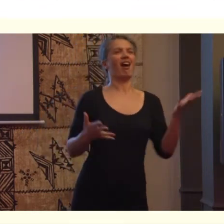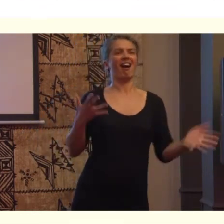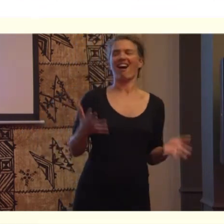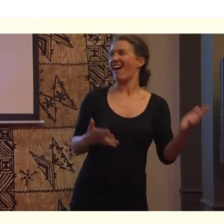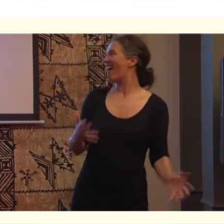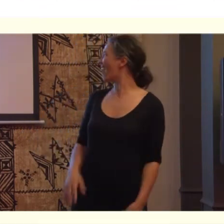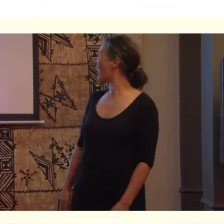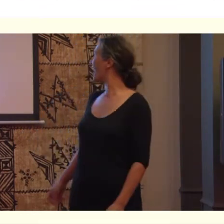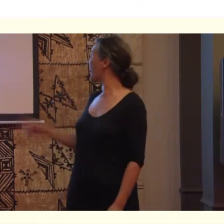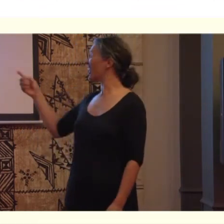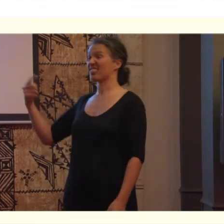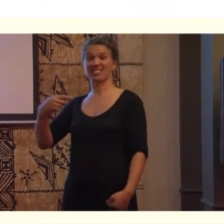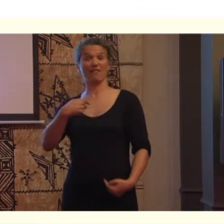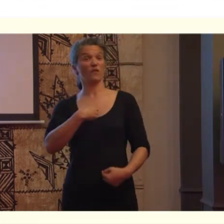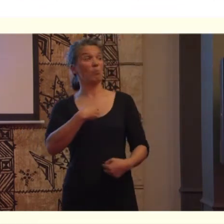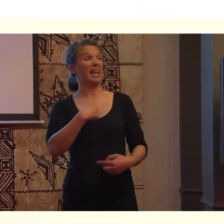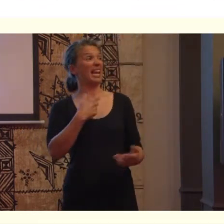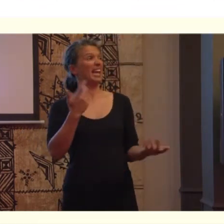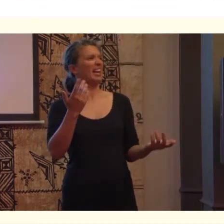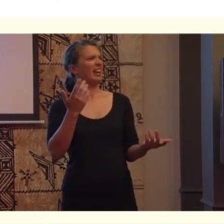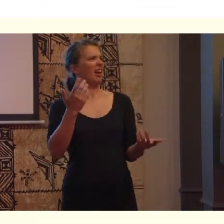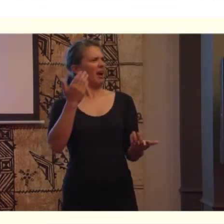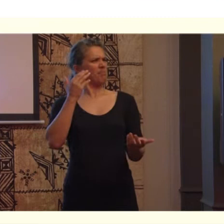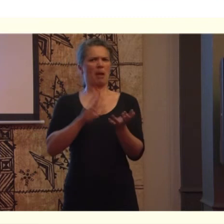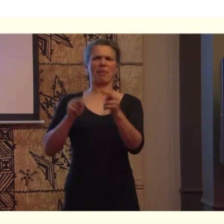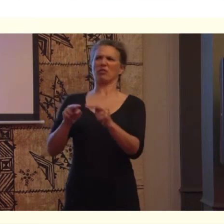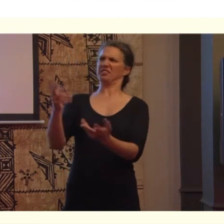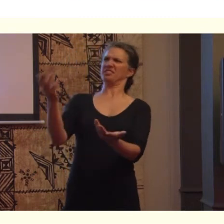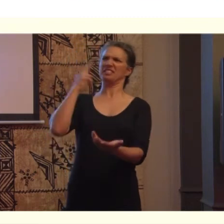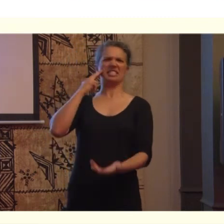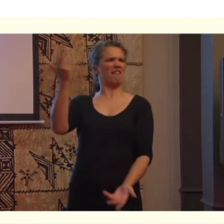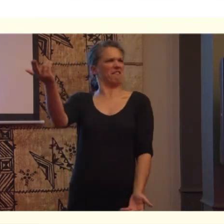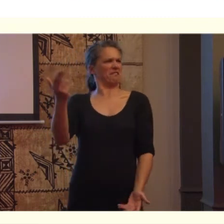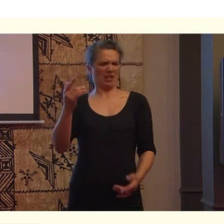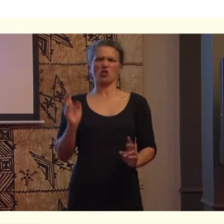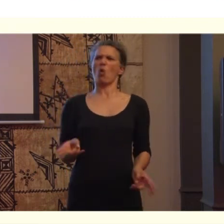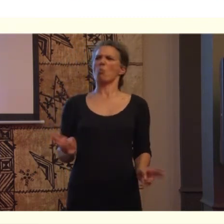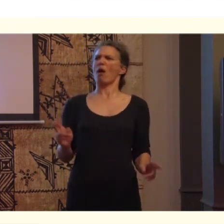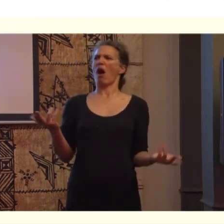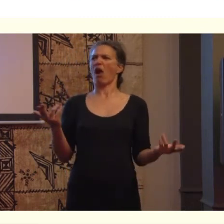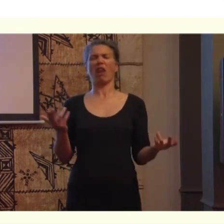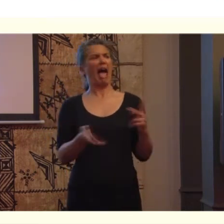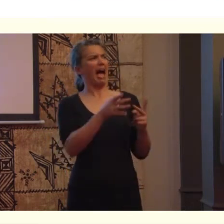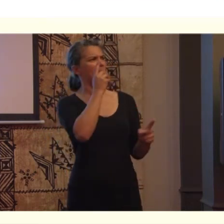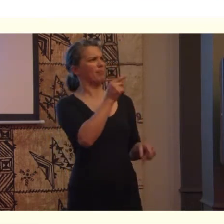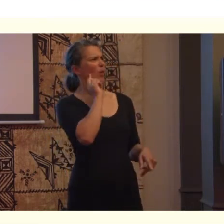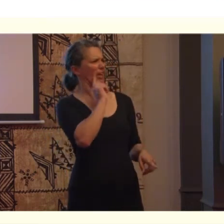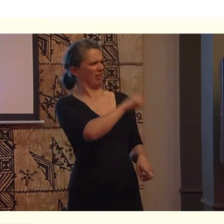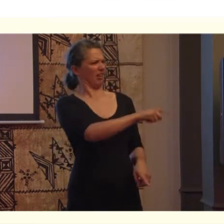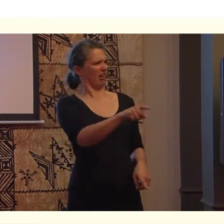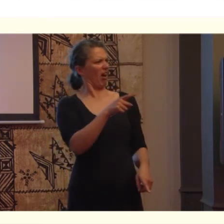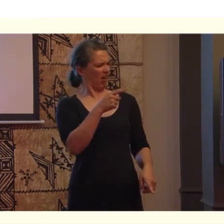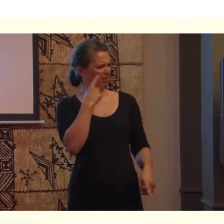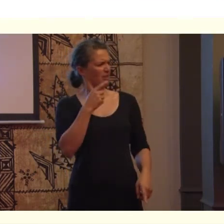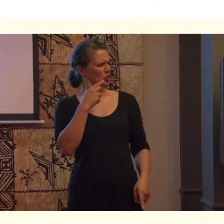just talking about how I never actually saw my parents as being different growing up. I knew that other people saw them as different, but for me, it's just what I